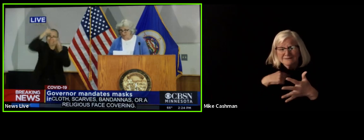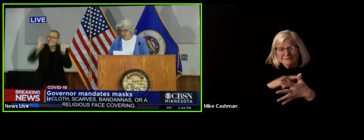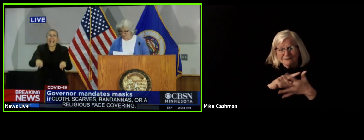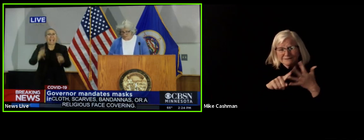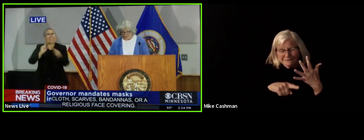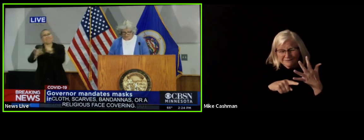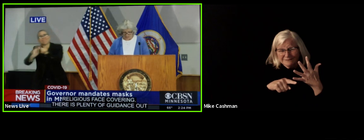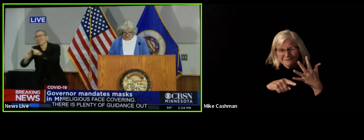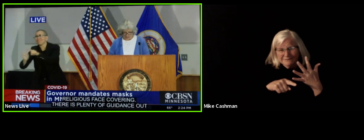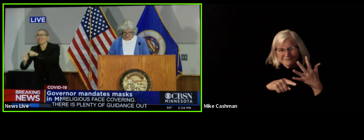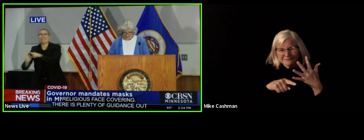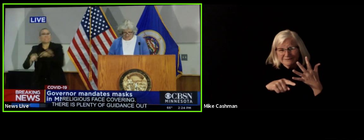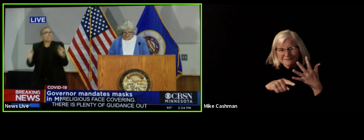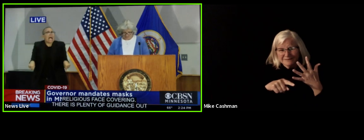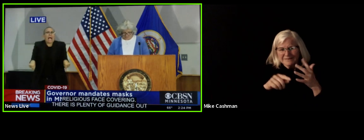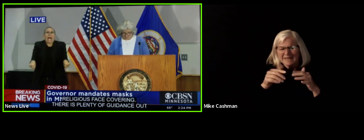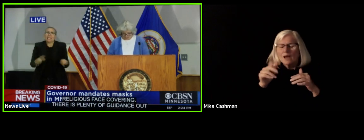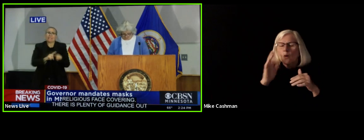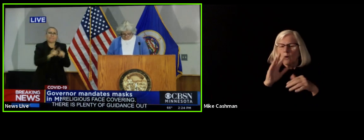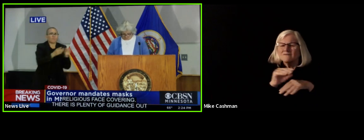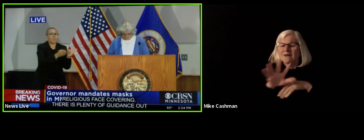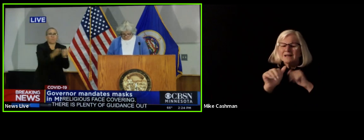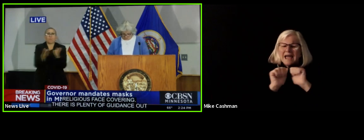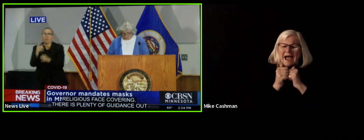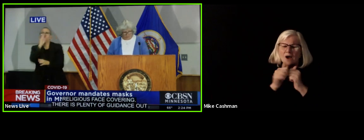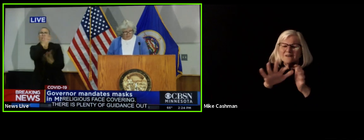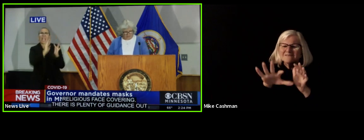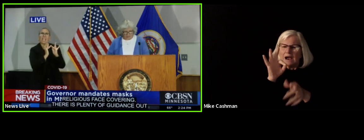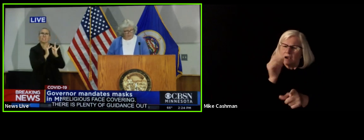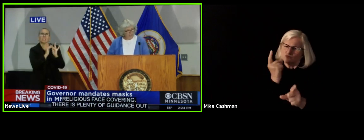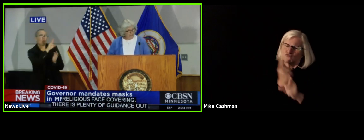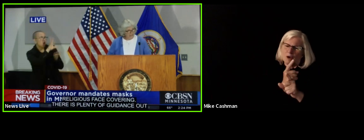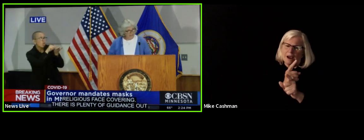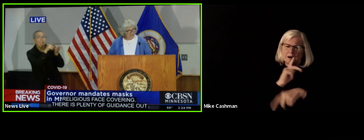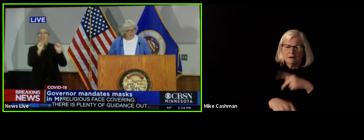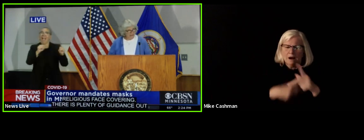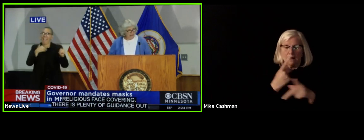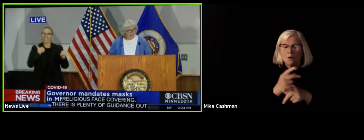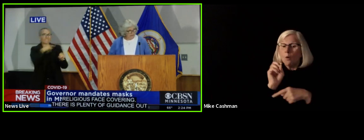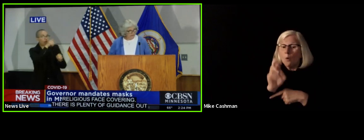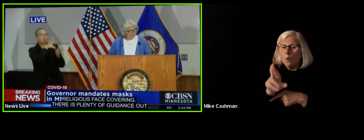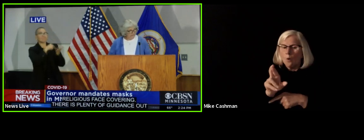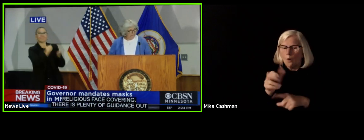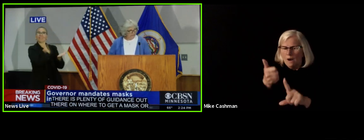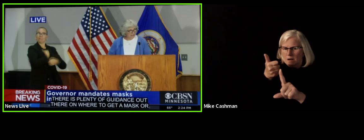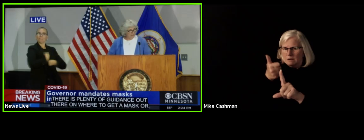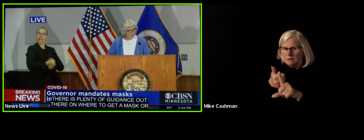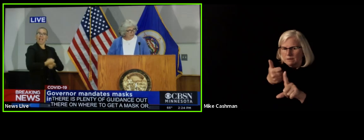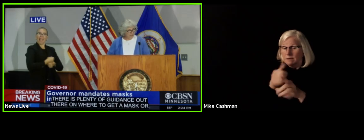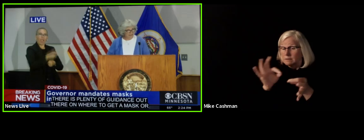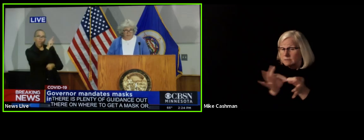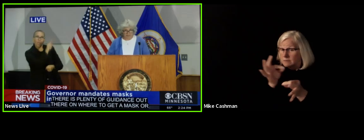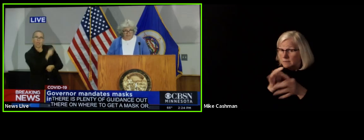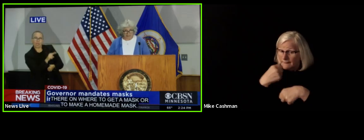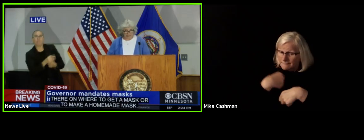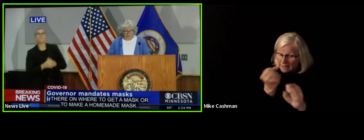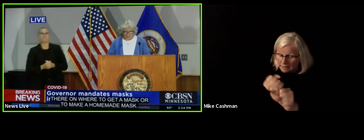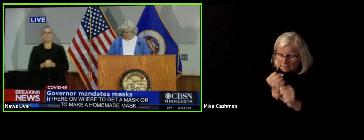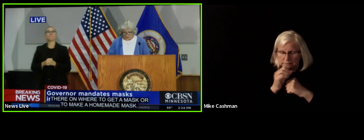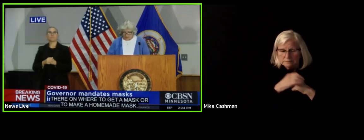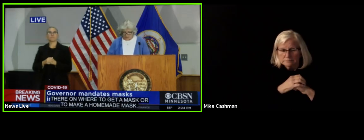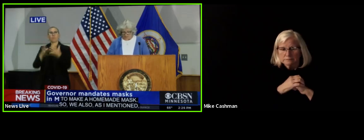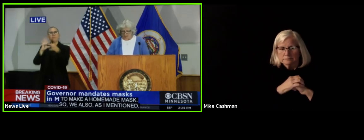to make homemade masks. So we also, as I mentioned, there are a number of settings which are exempt from the